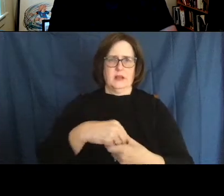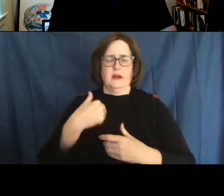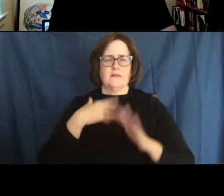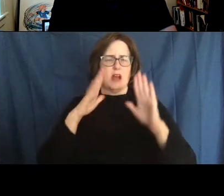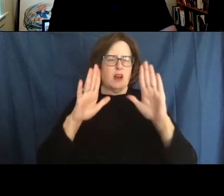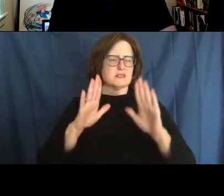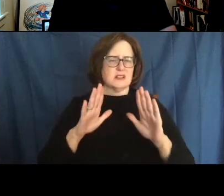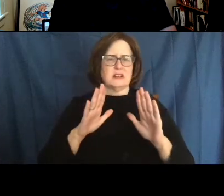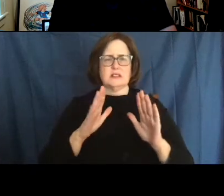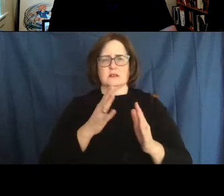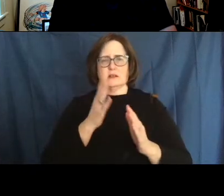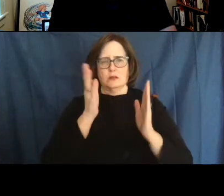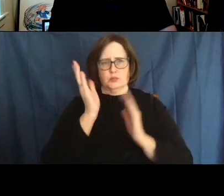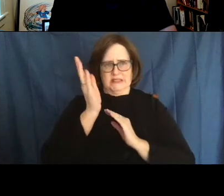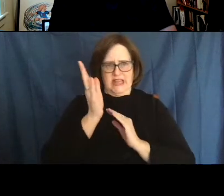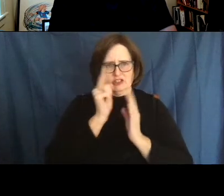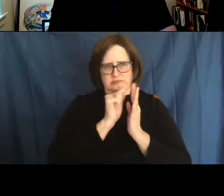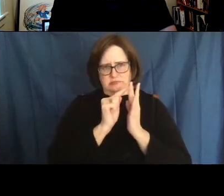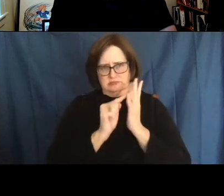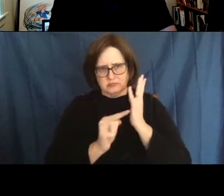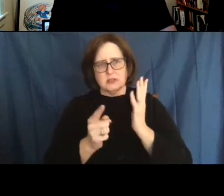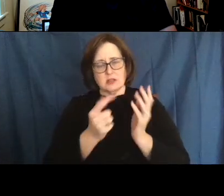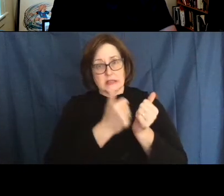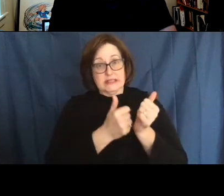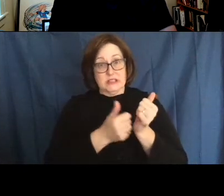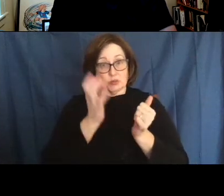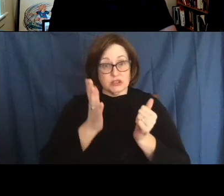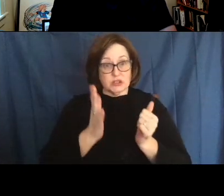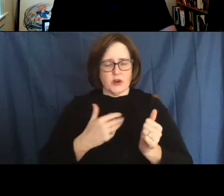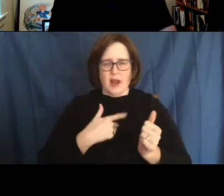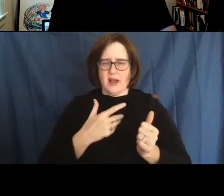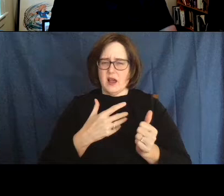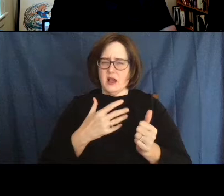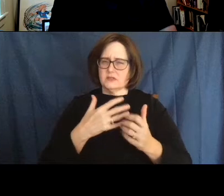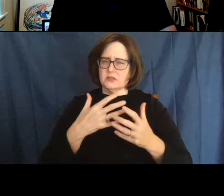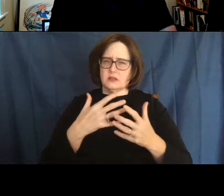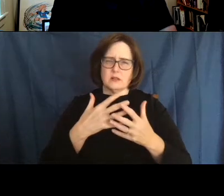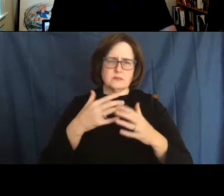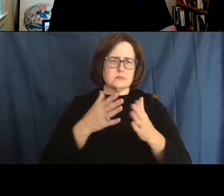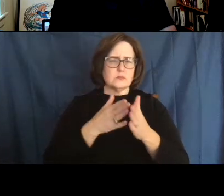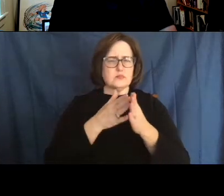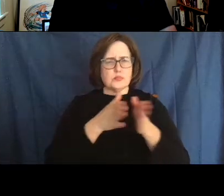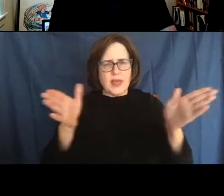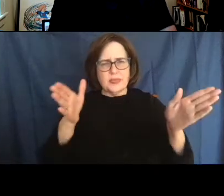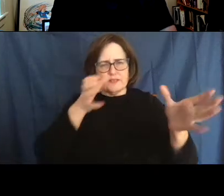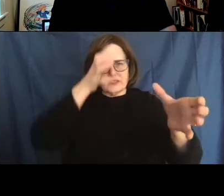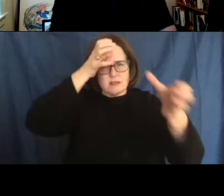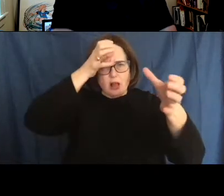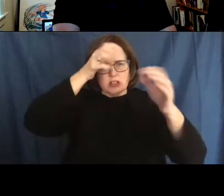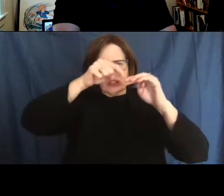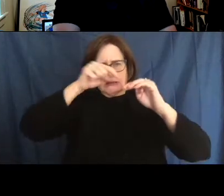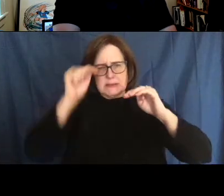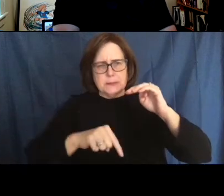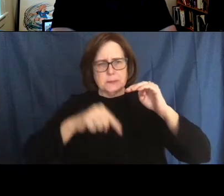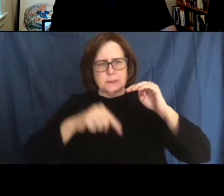today. Our presenters all bring a breadth and depth of knowledge and experience in working with learners with disabilities in varying